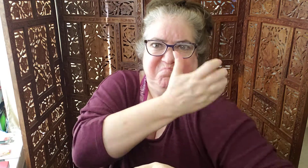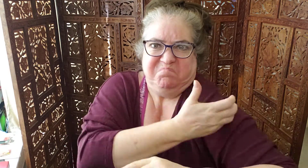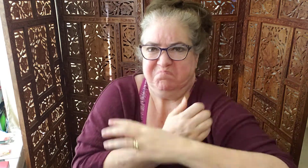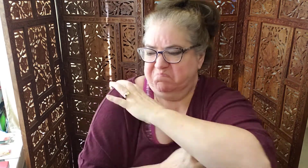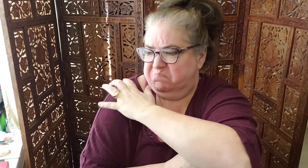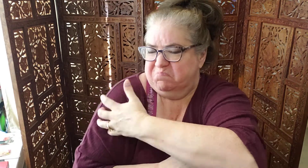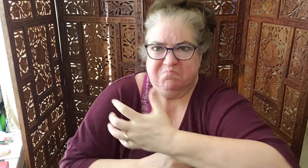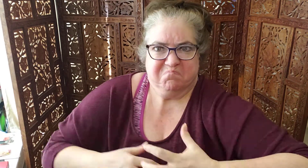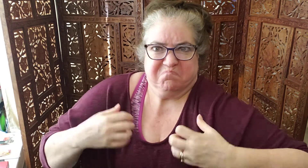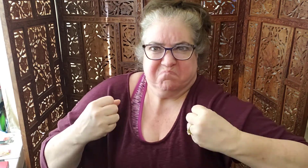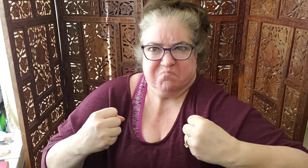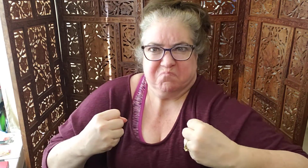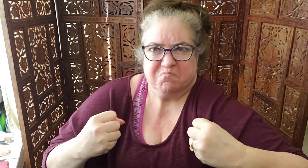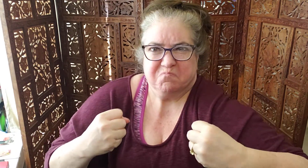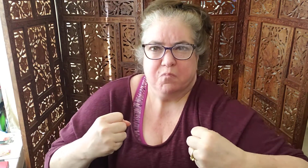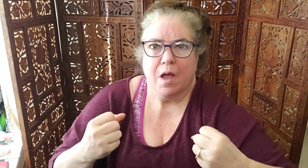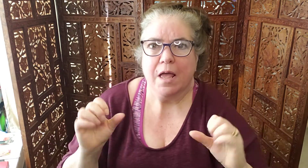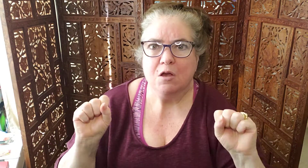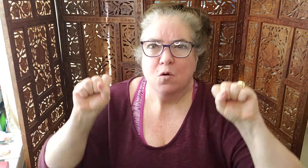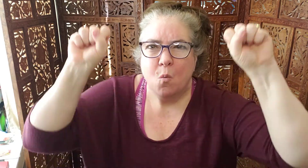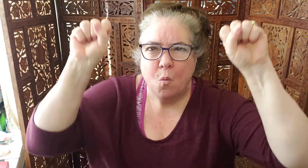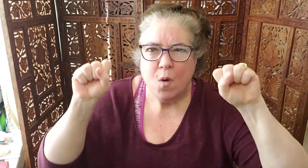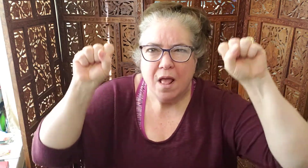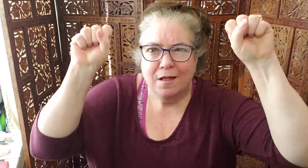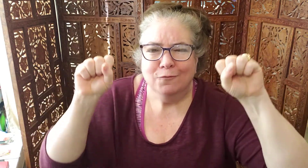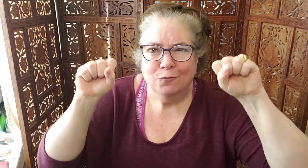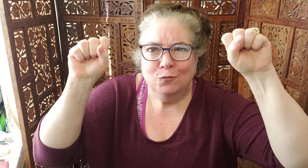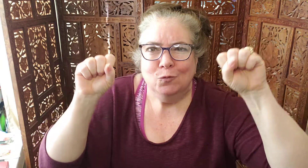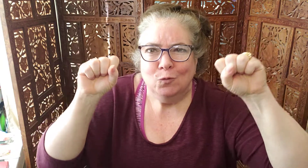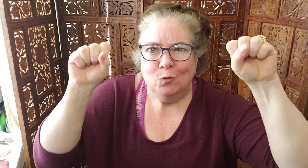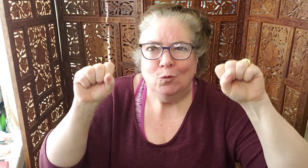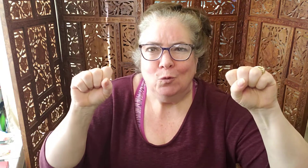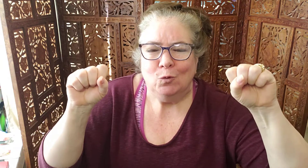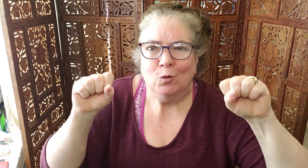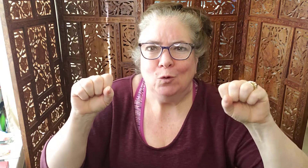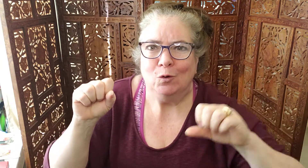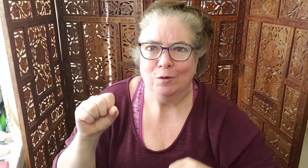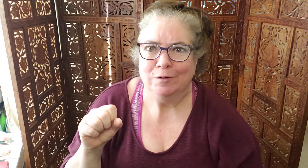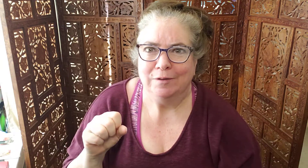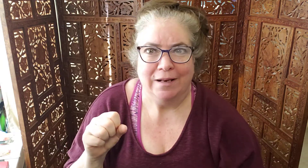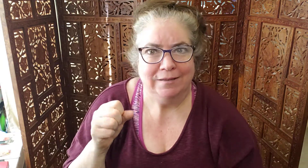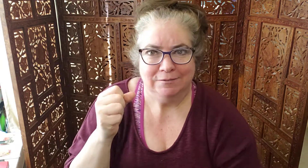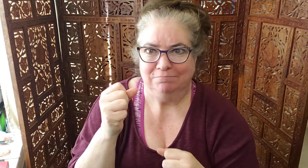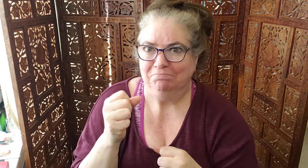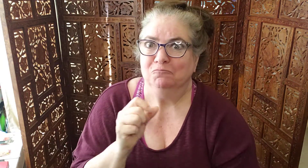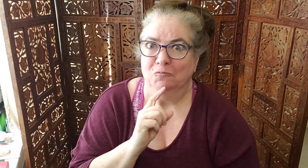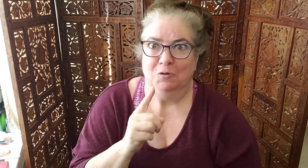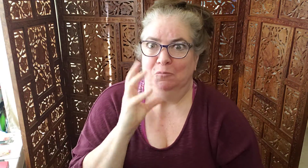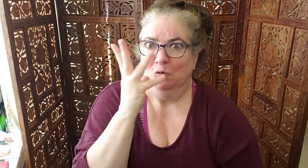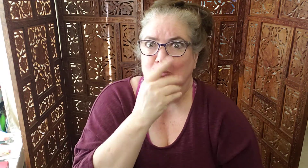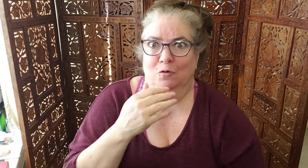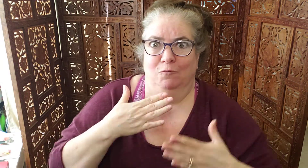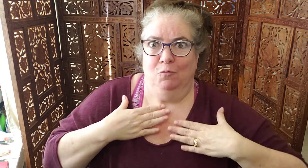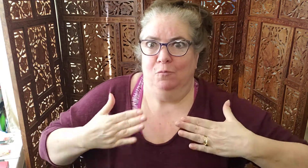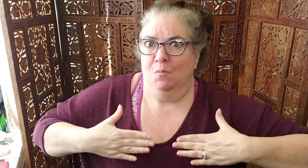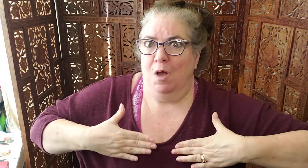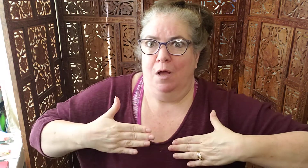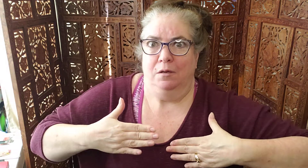weightlifter, a bodybuilder, and a gorgeous, physiqued man named